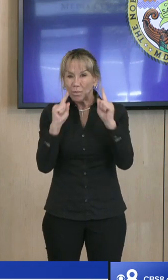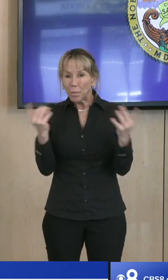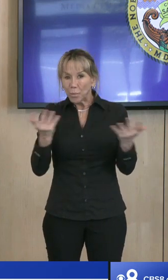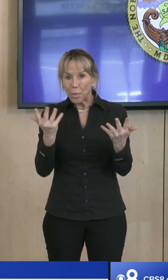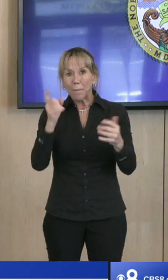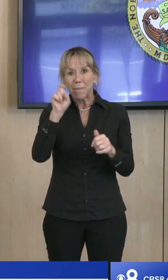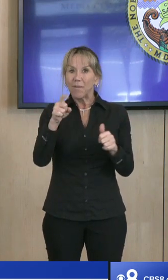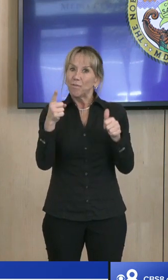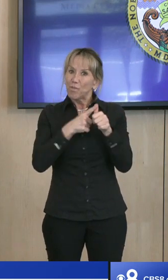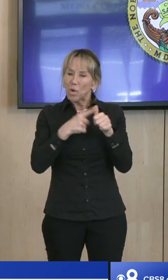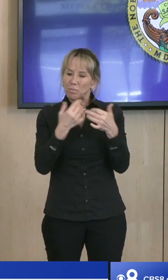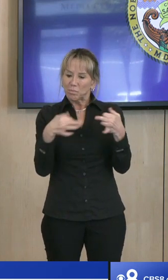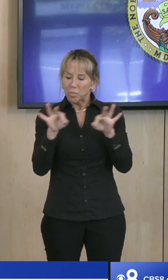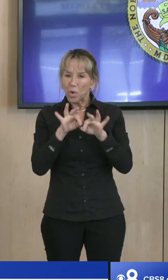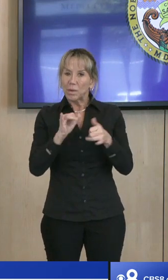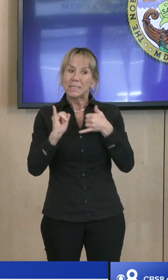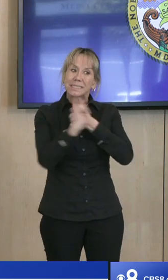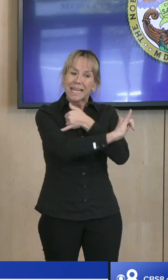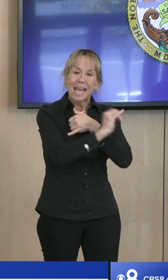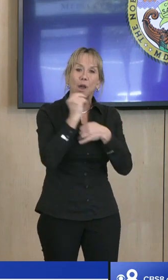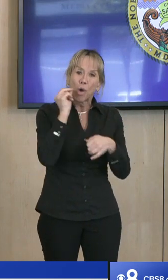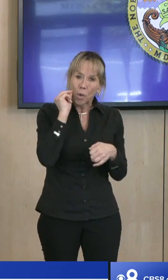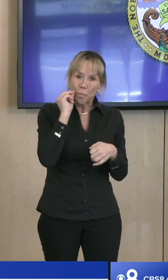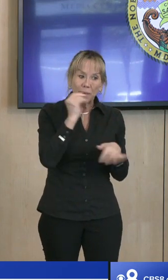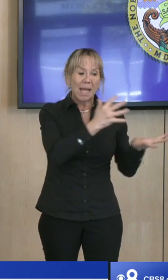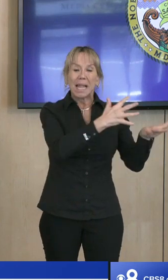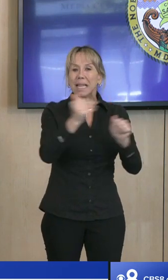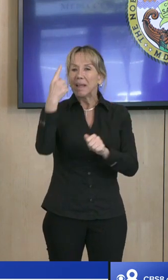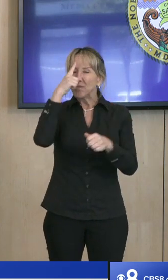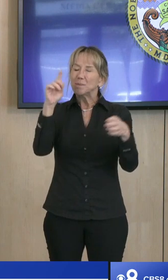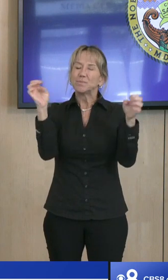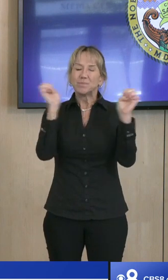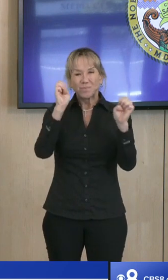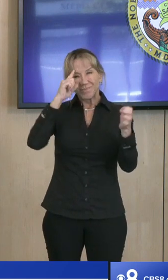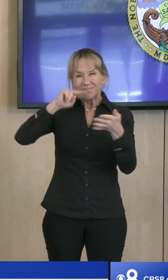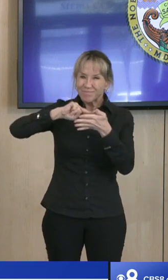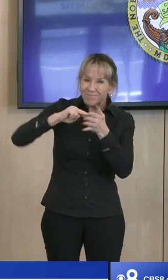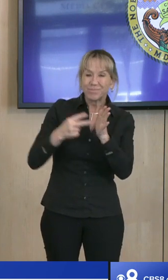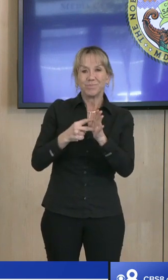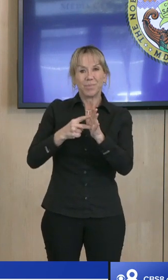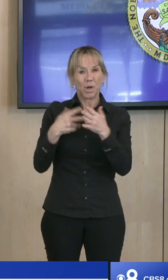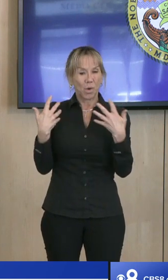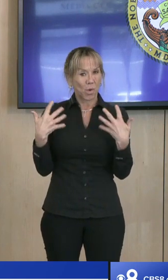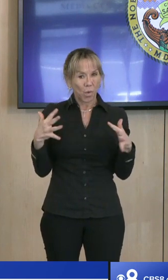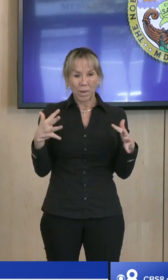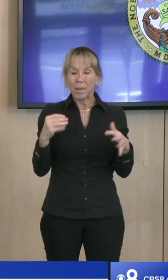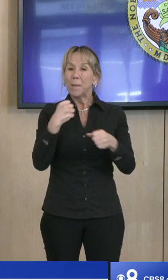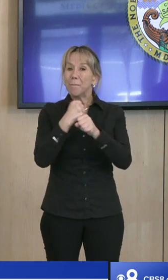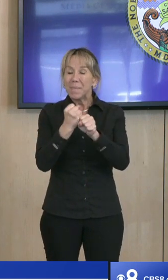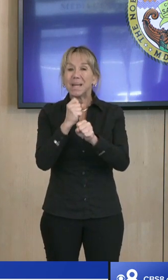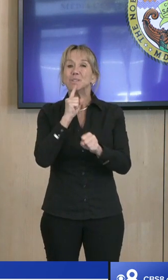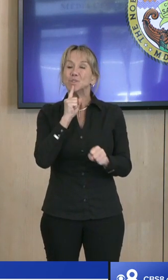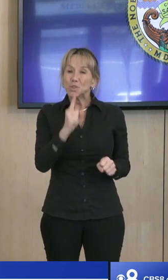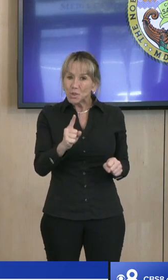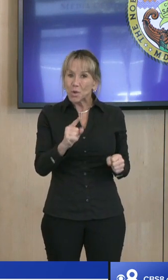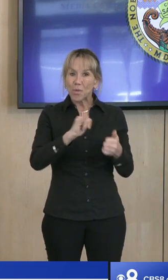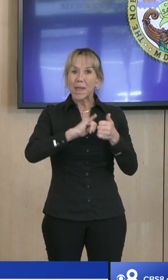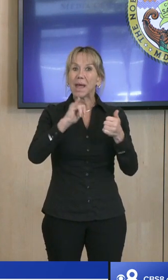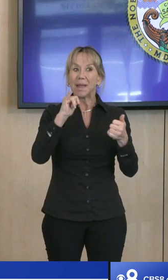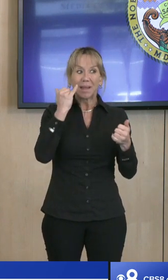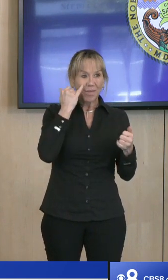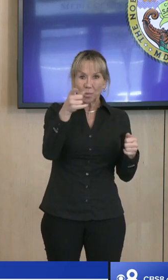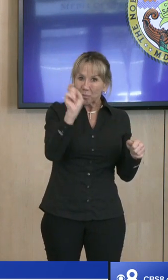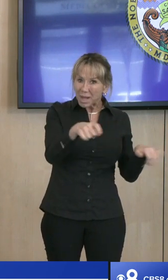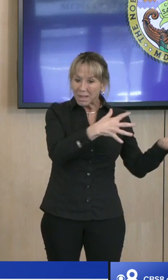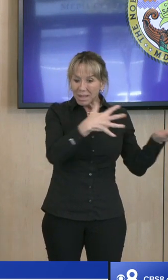followed first is stay at home, only leave for essential purposes. If you do leave for essential purposes, ensure proper physical distancing